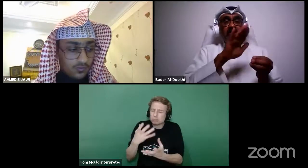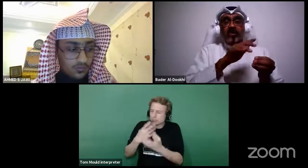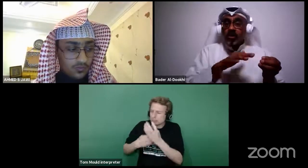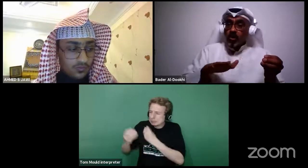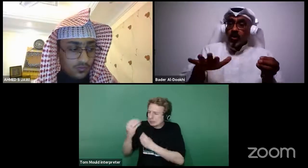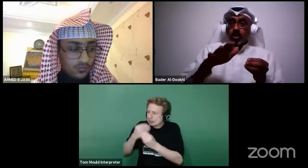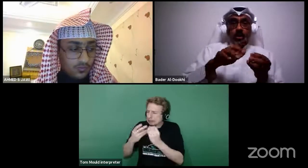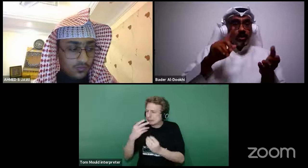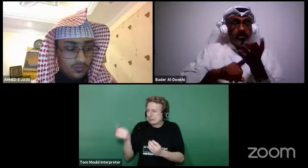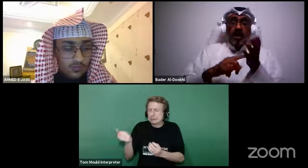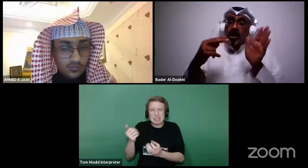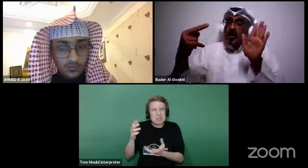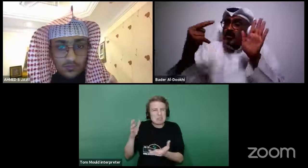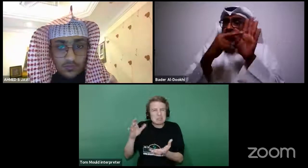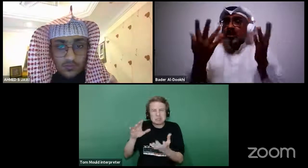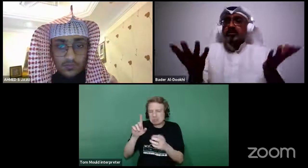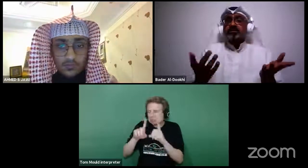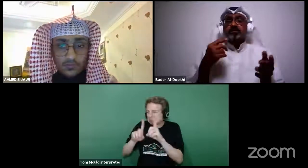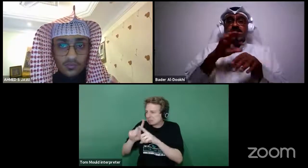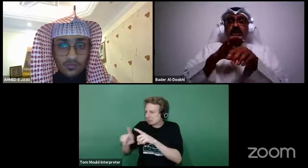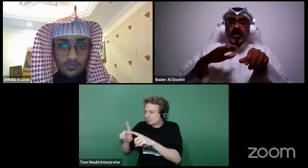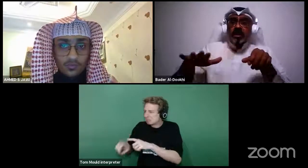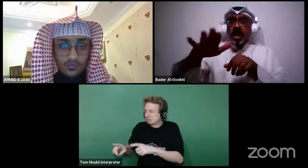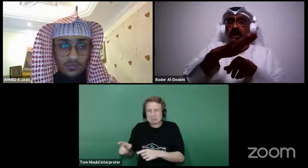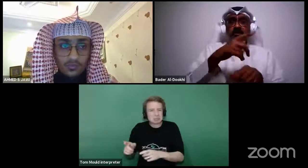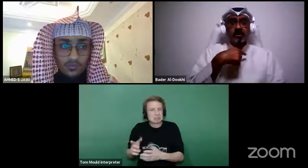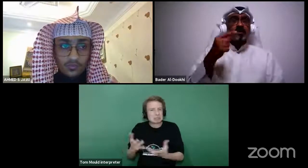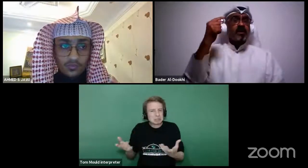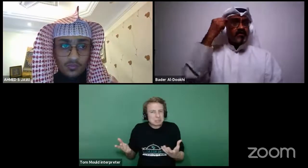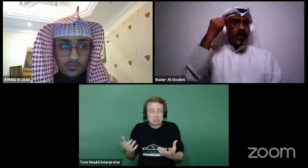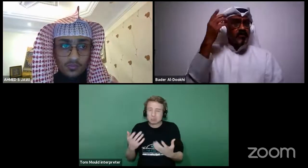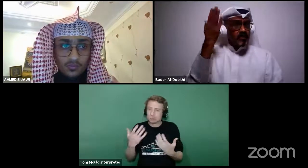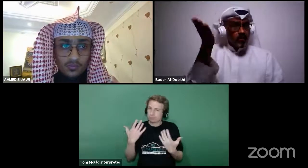and evidences for the people who understand.